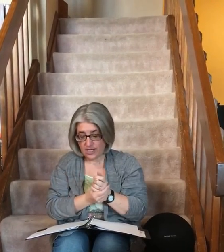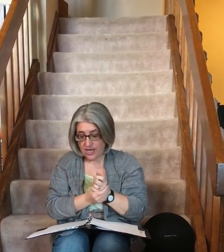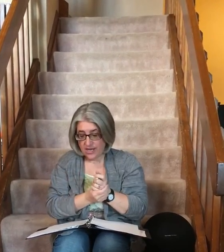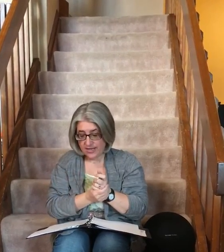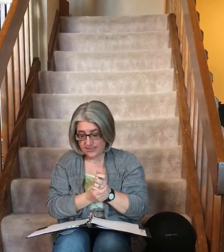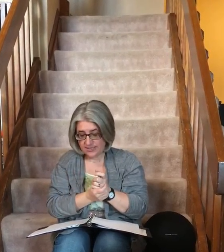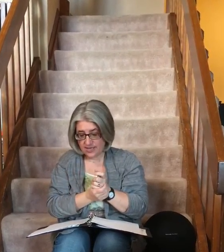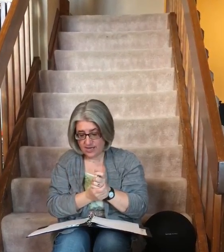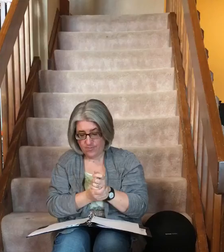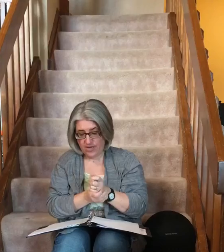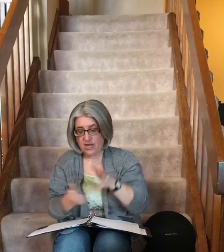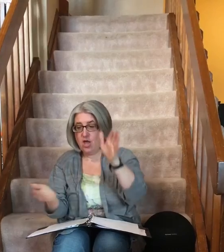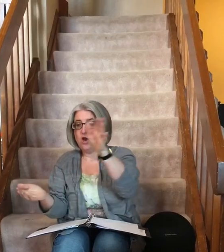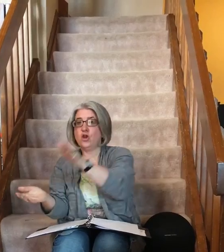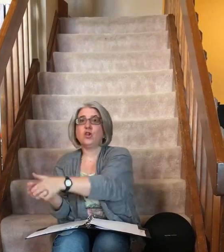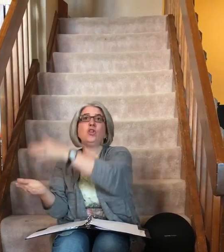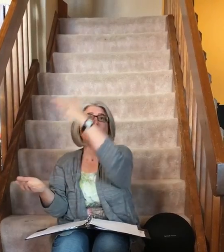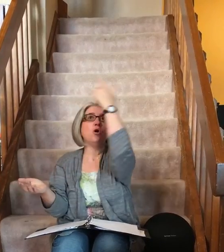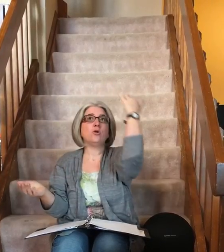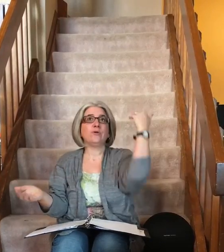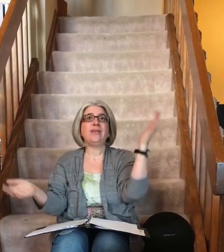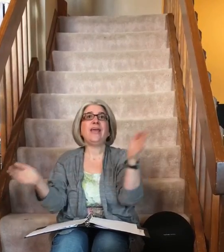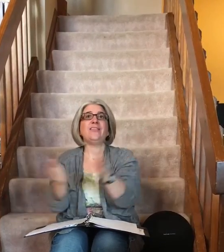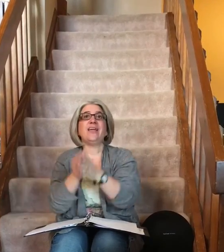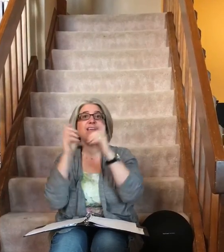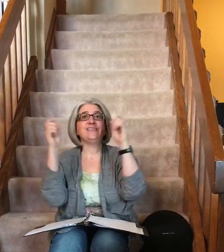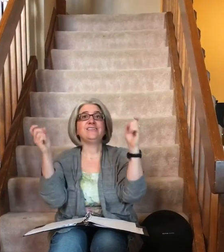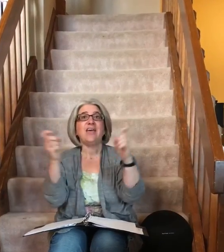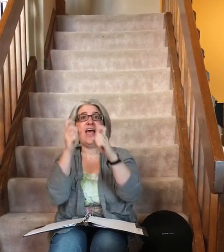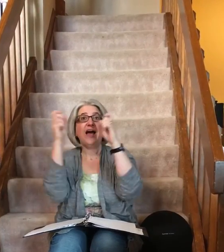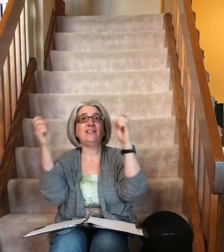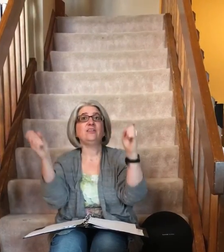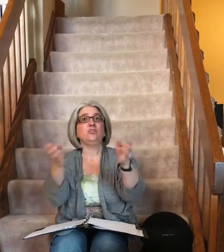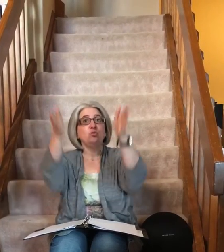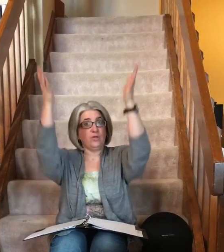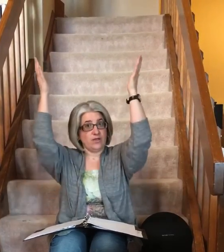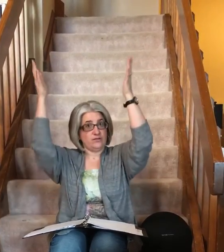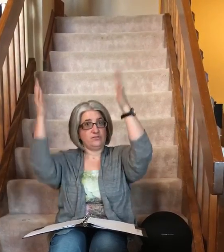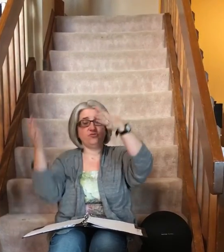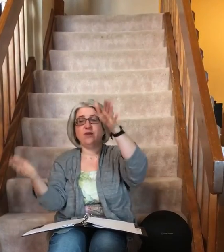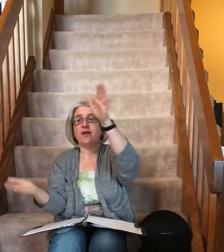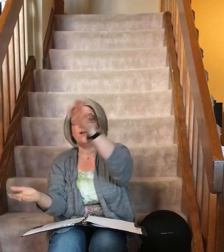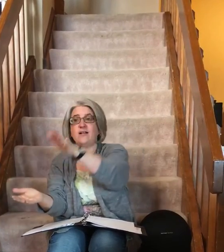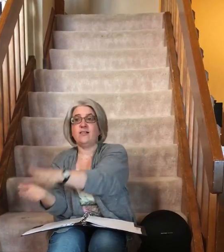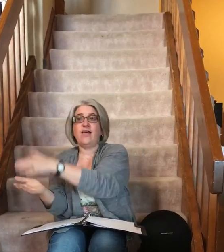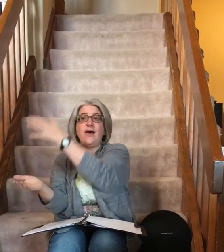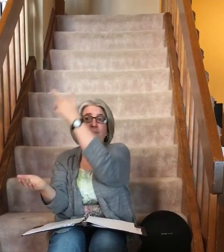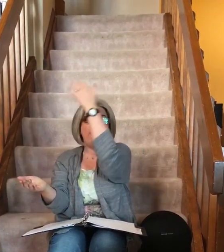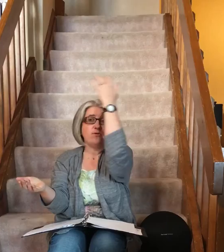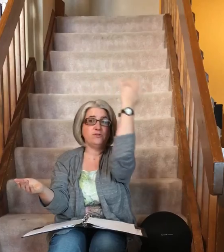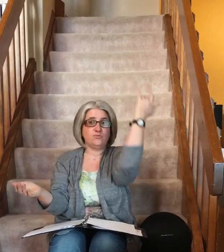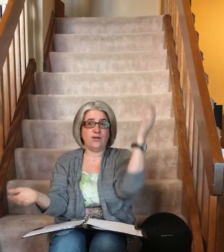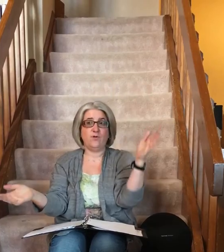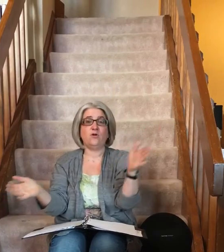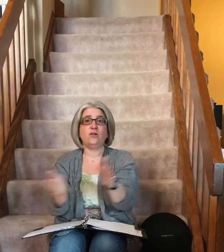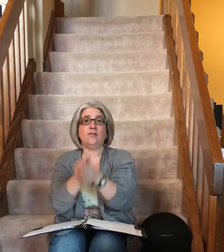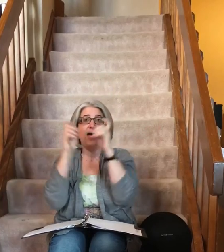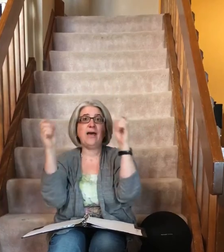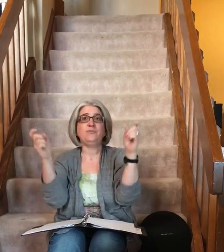is it's going to be glory and then into the hallelujah. So try that. Clap backwards rainbow. Clap,